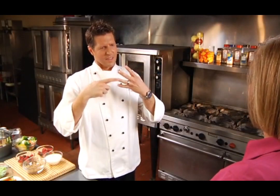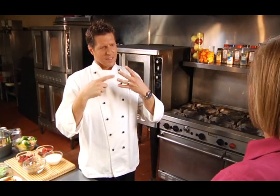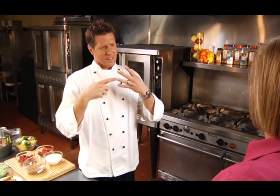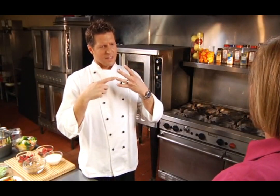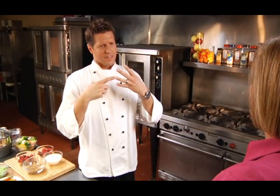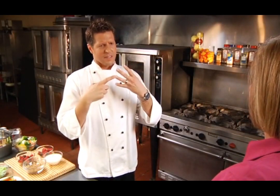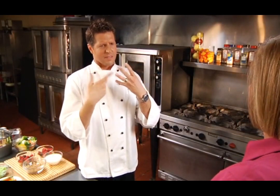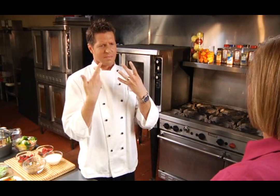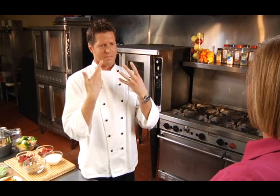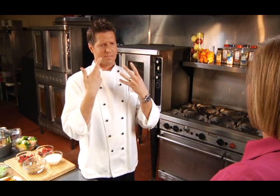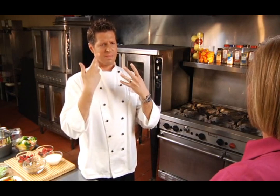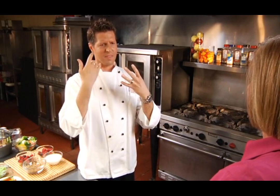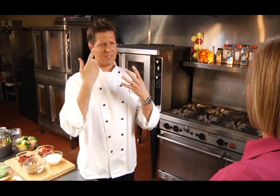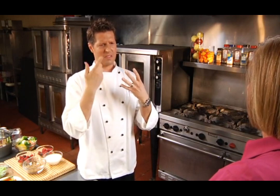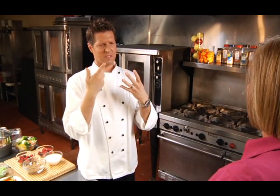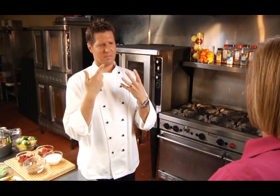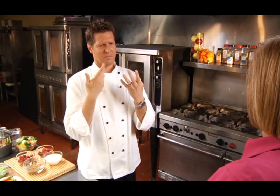What is the third recommendation?